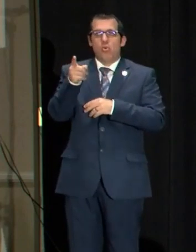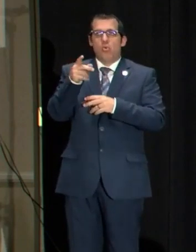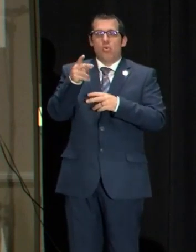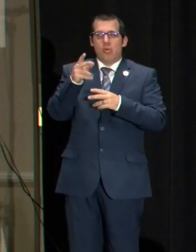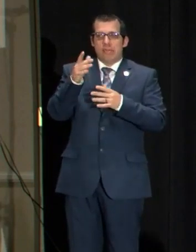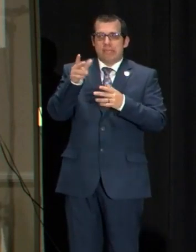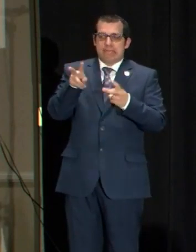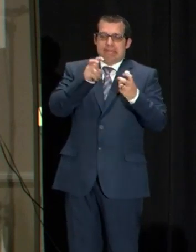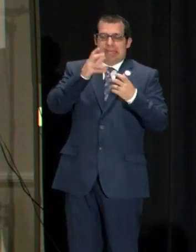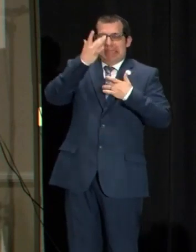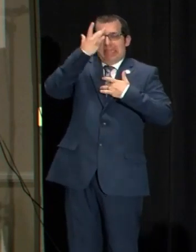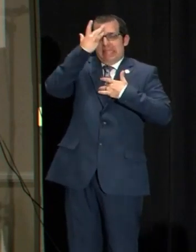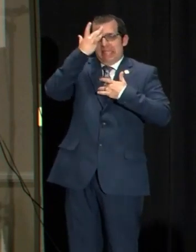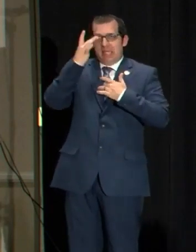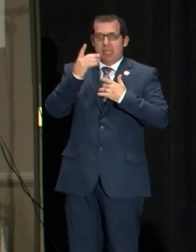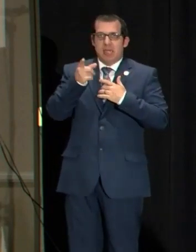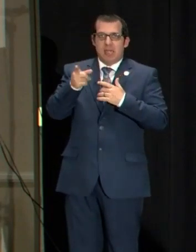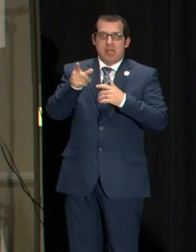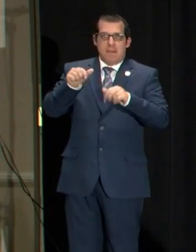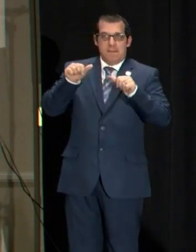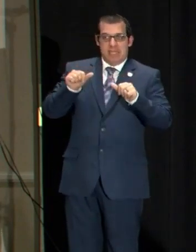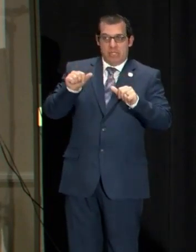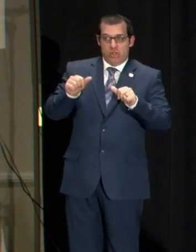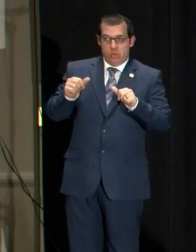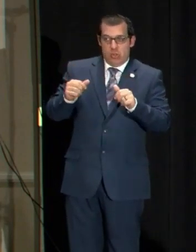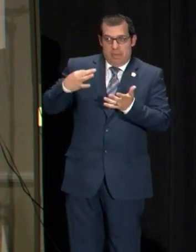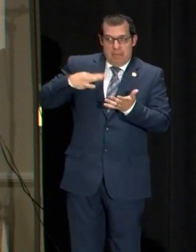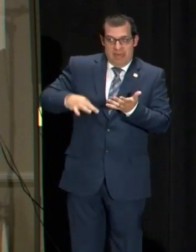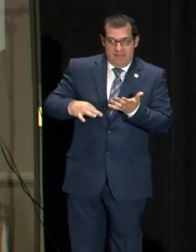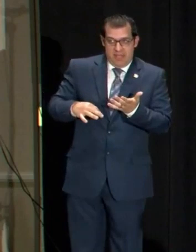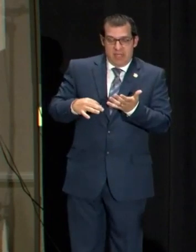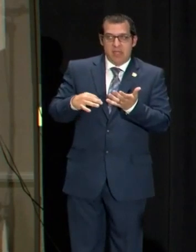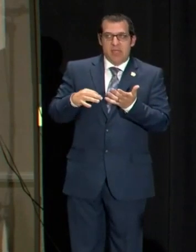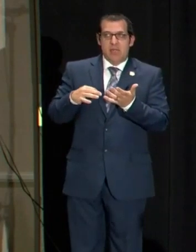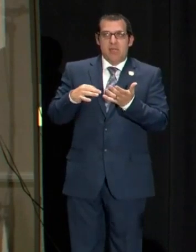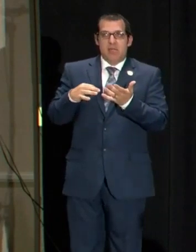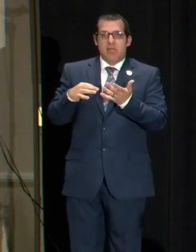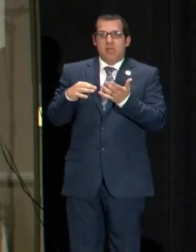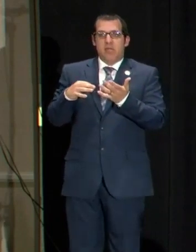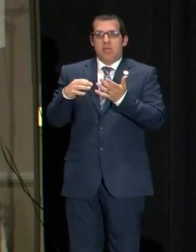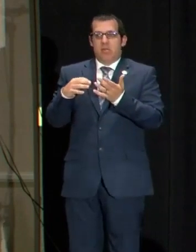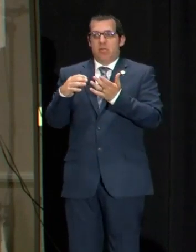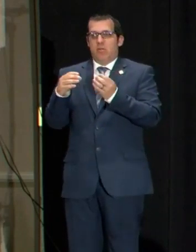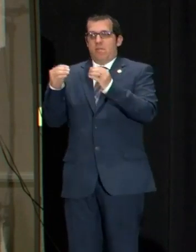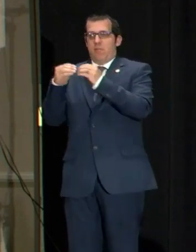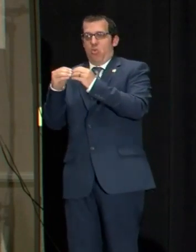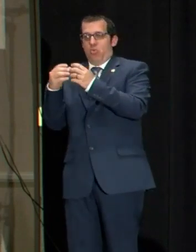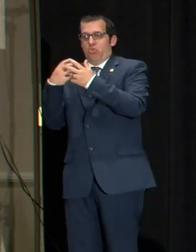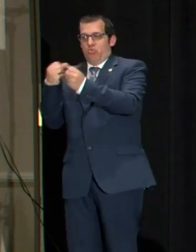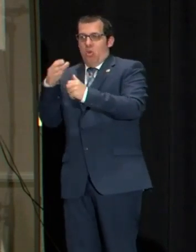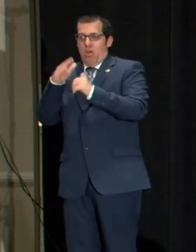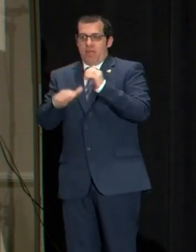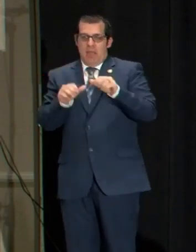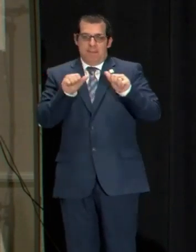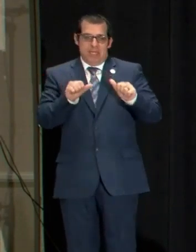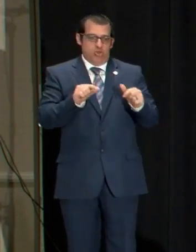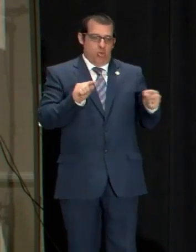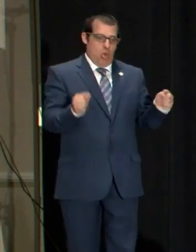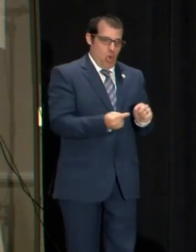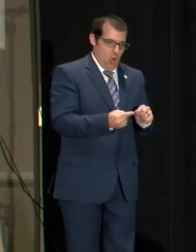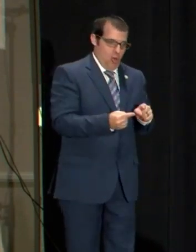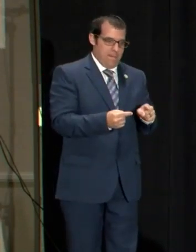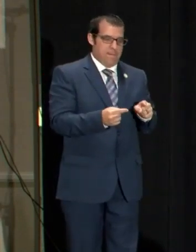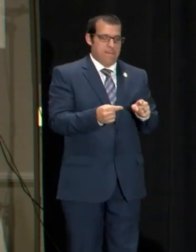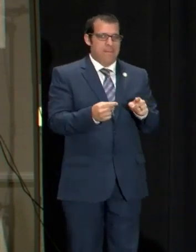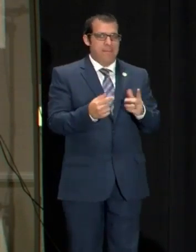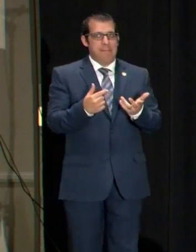very sick, where the potential benefit is greater than the potential harm. And I think that's